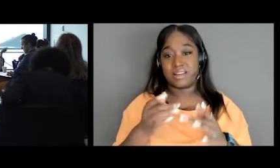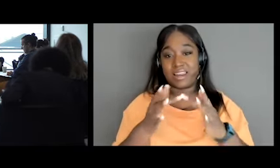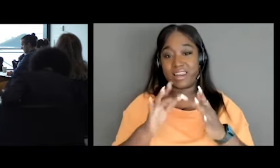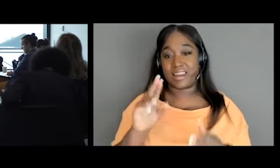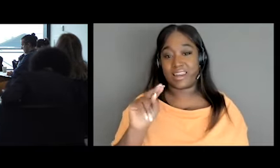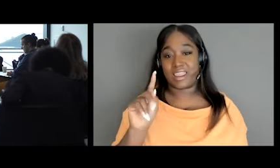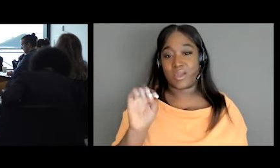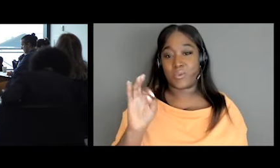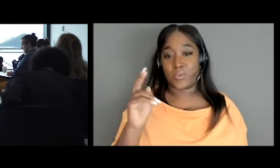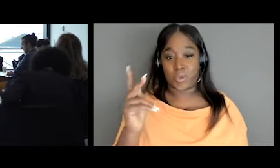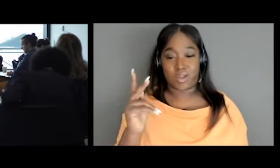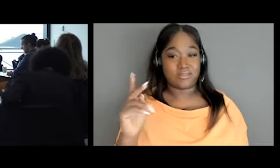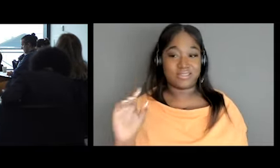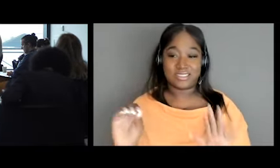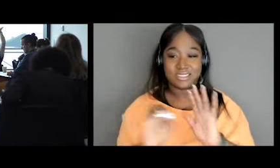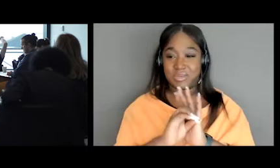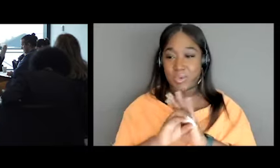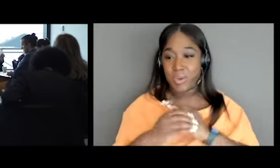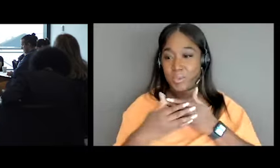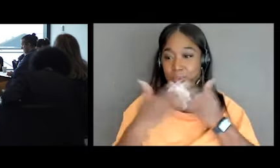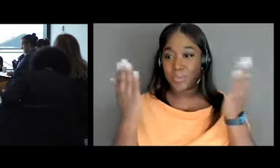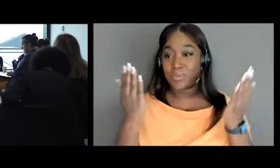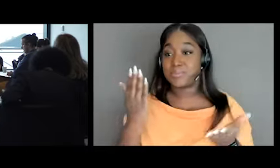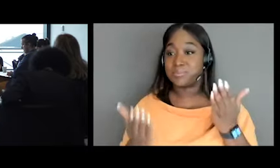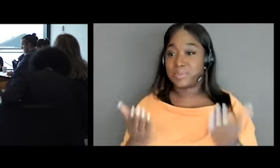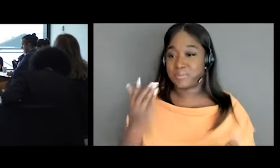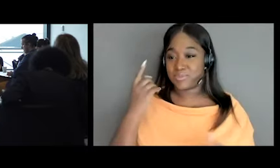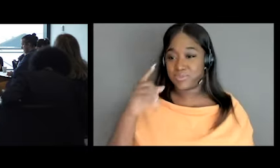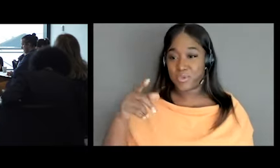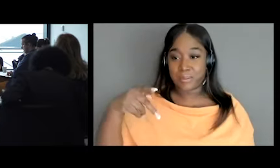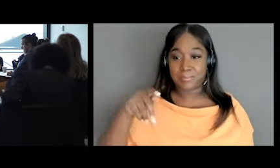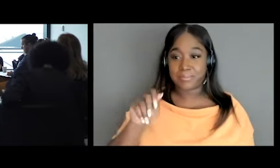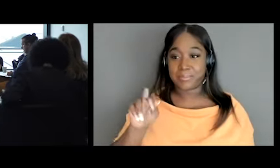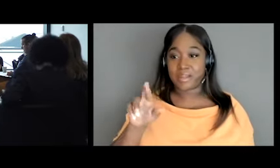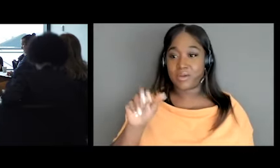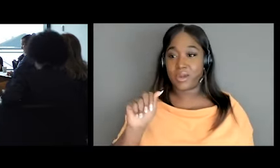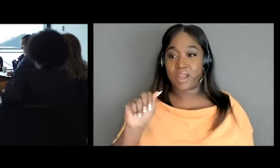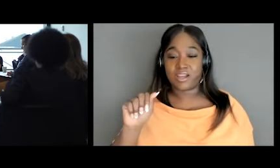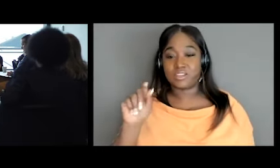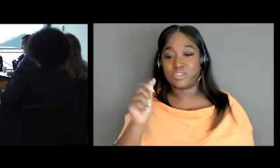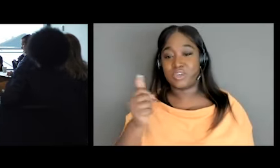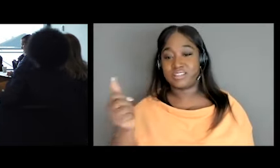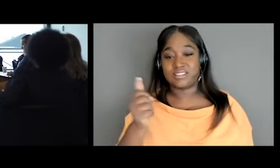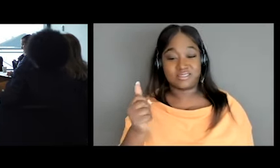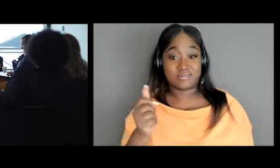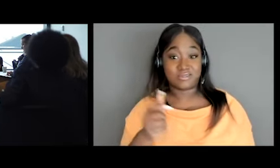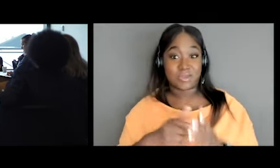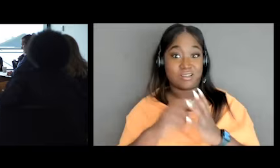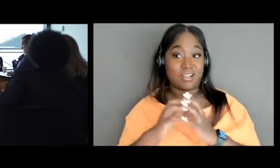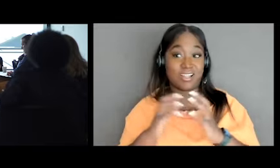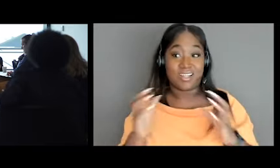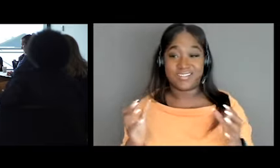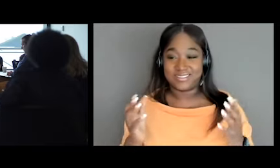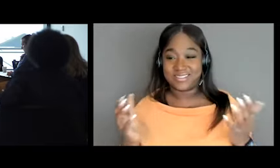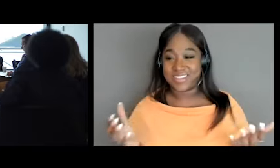Whereas, for an ADA paratransit, it's, quite a bit. So I don't know. Like I say, I'm grasping,